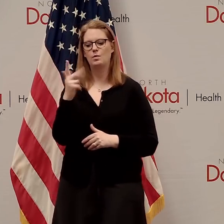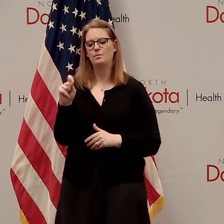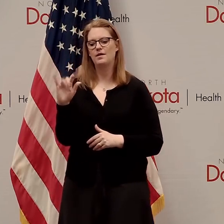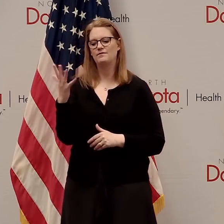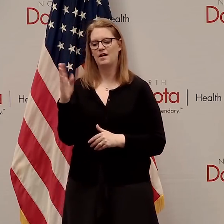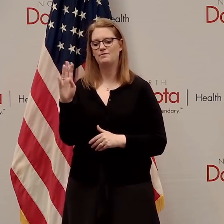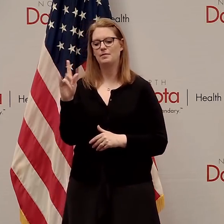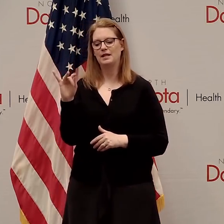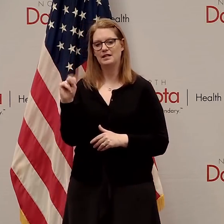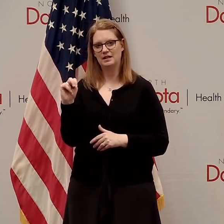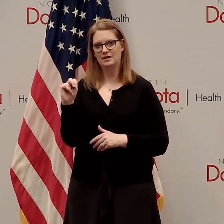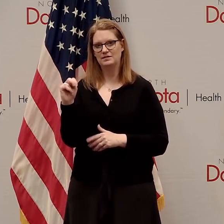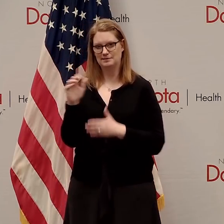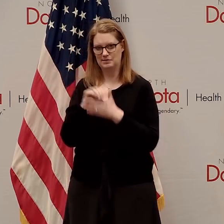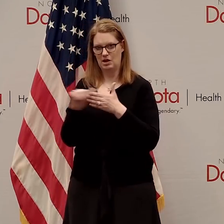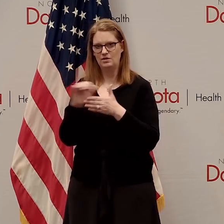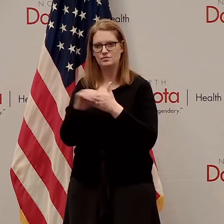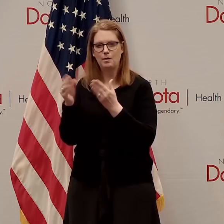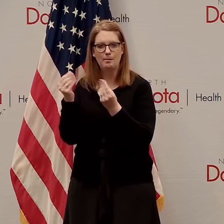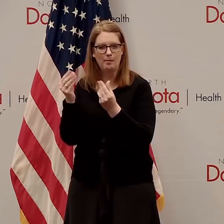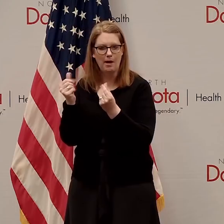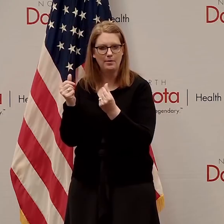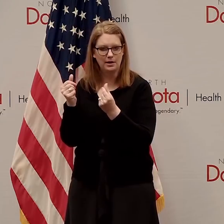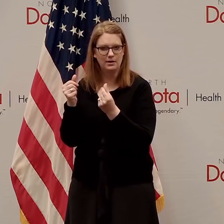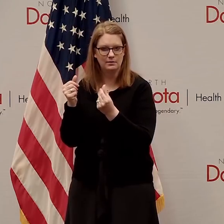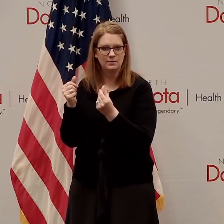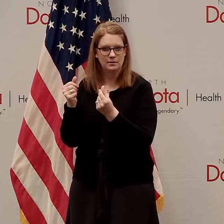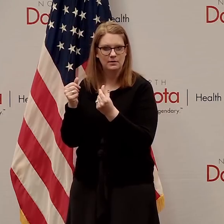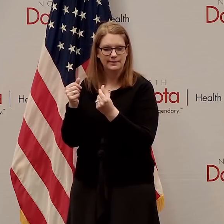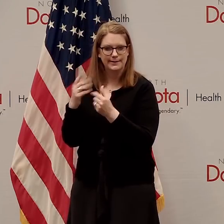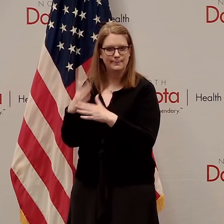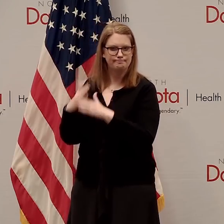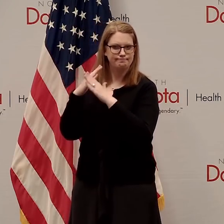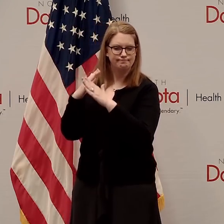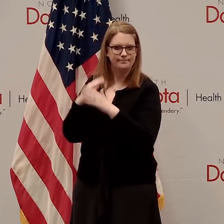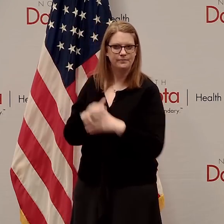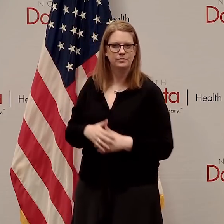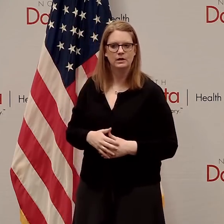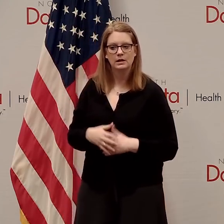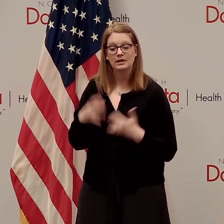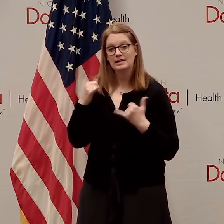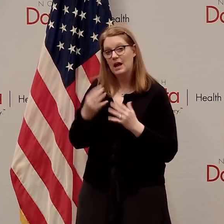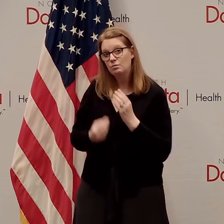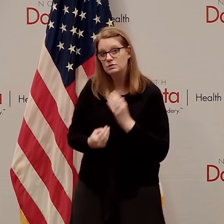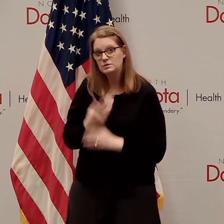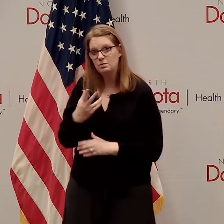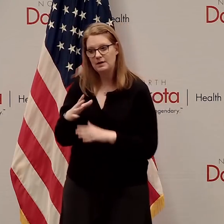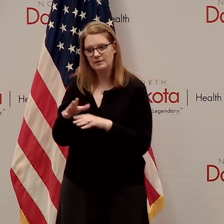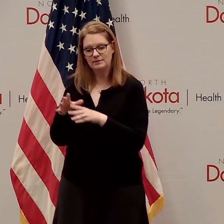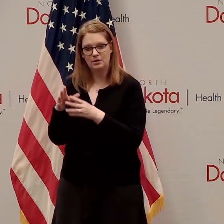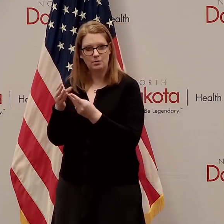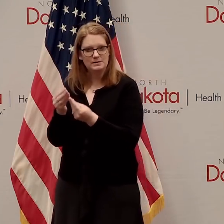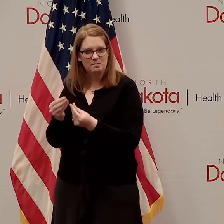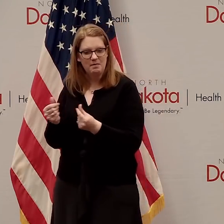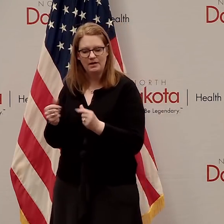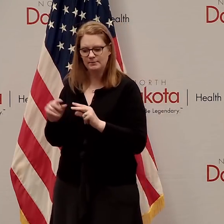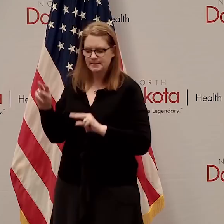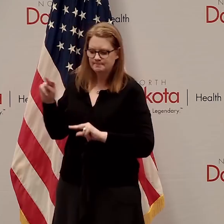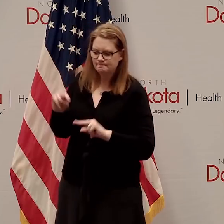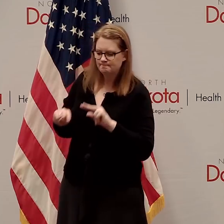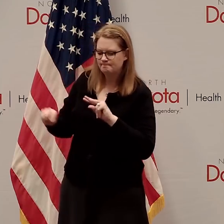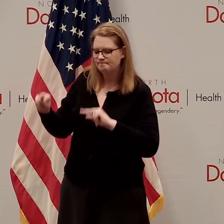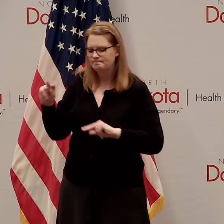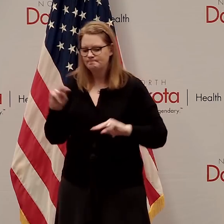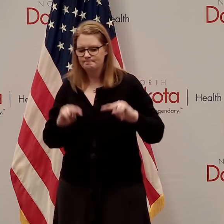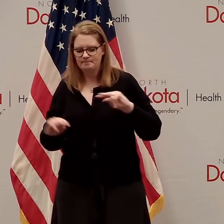billion in property coverage. So as spring progresses, we're closely monitoring the flooding situation across the state, and we're